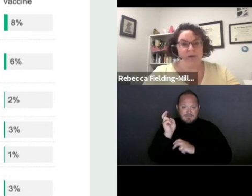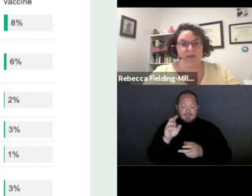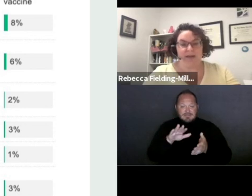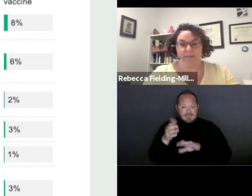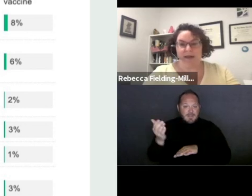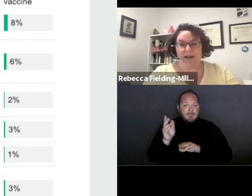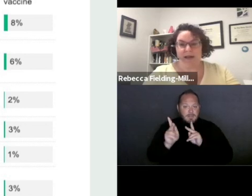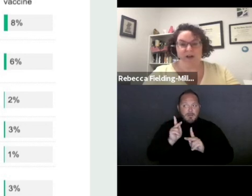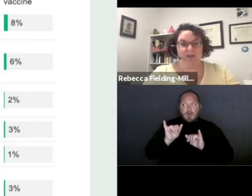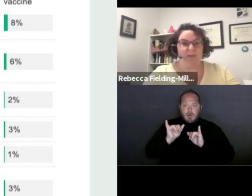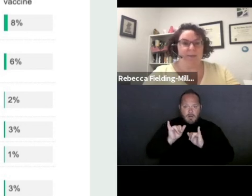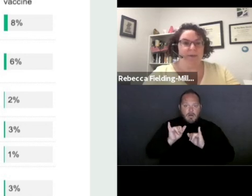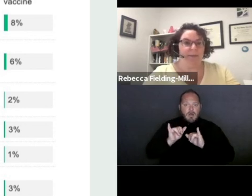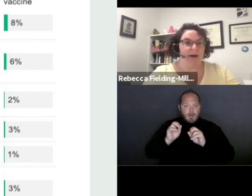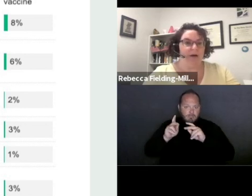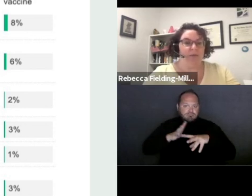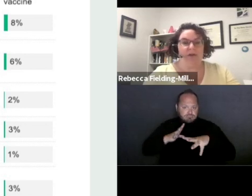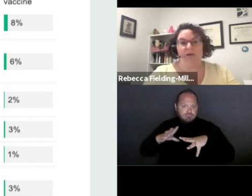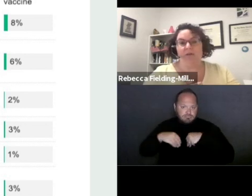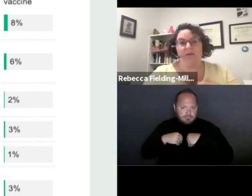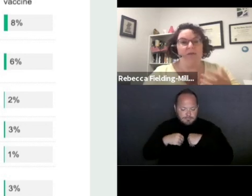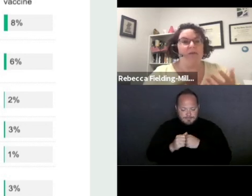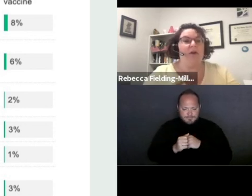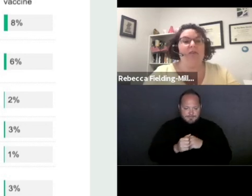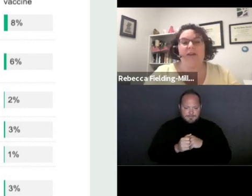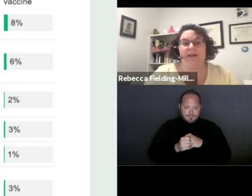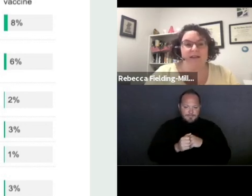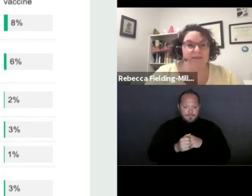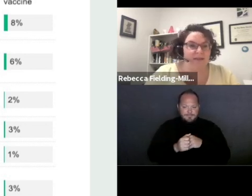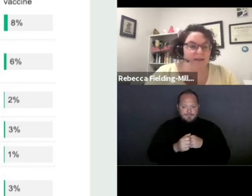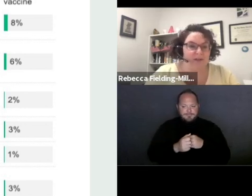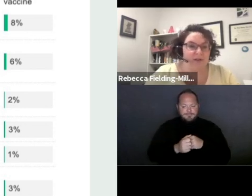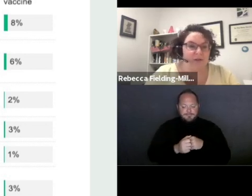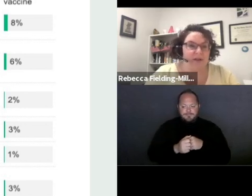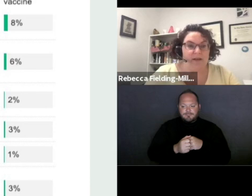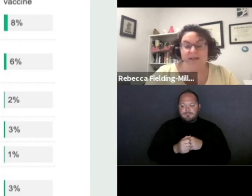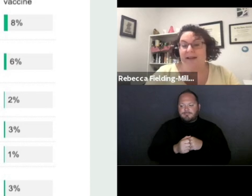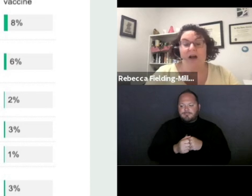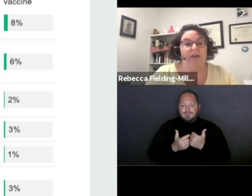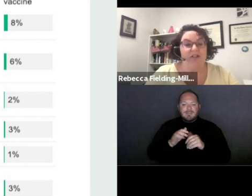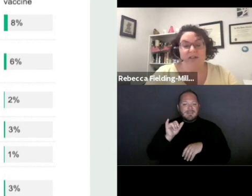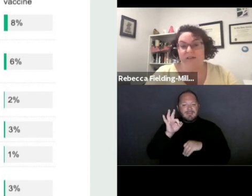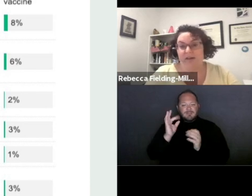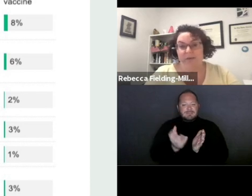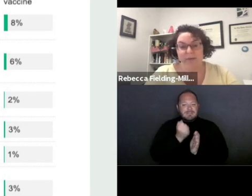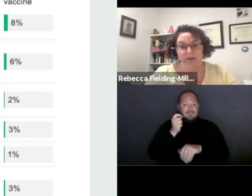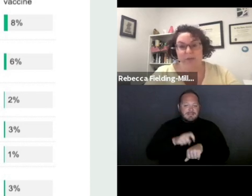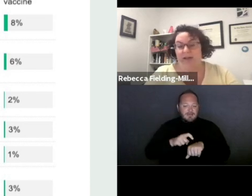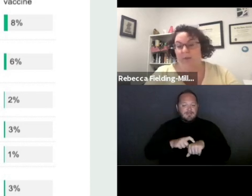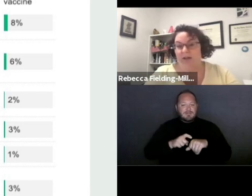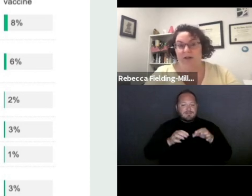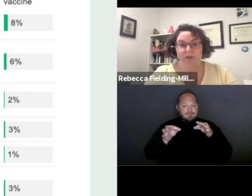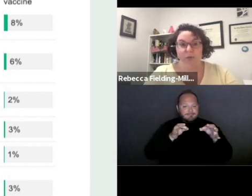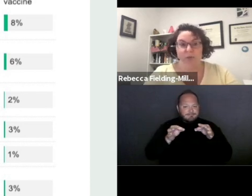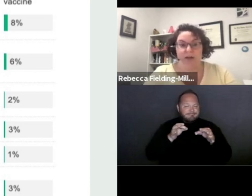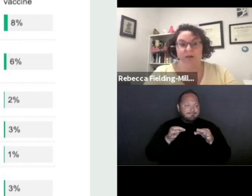When you take a minute and talk to people about, well, the COVID-19 vaccines are new, but the technology is stuff we've been doing